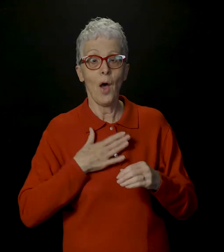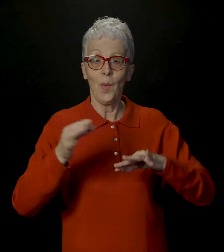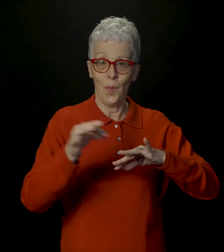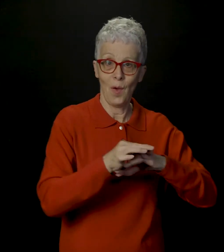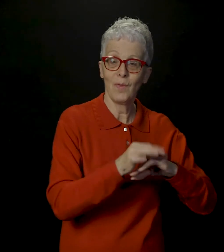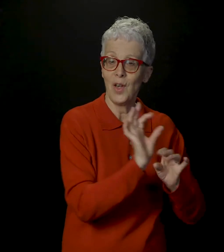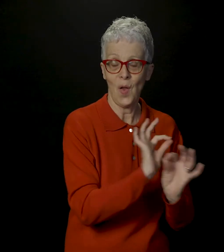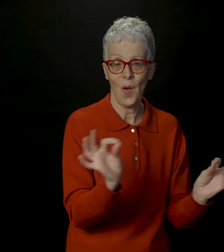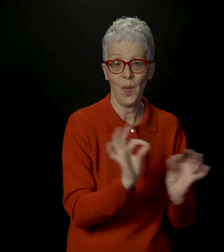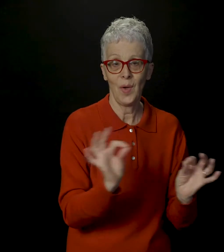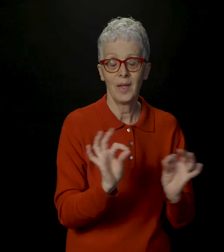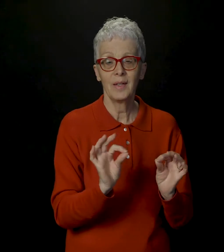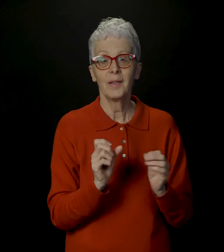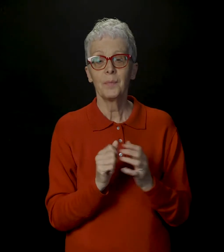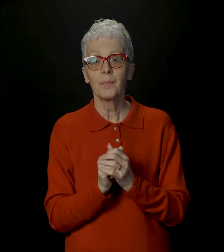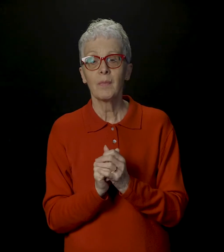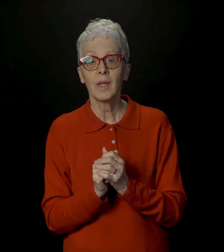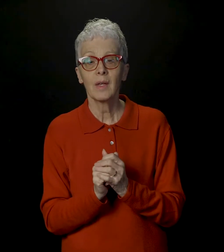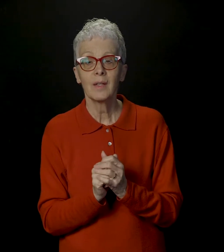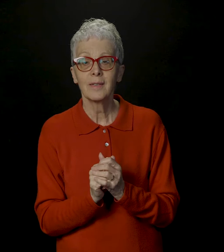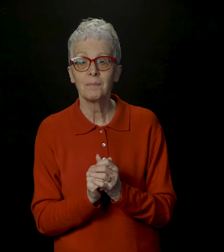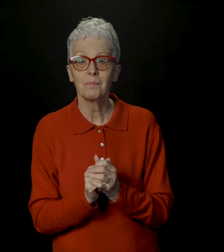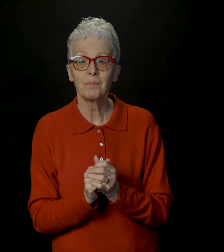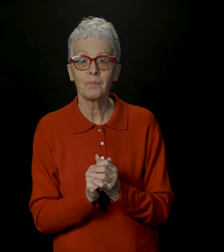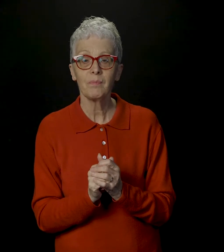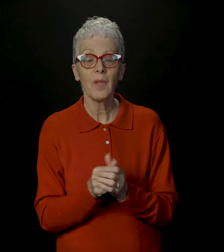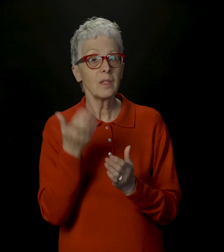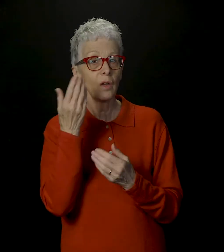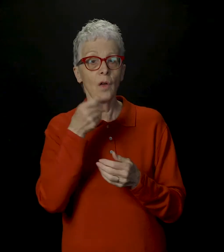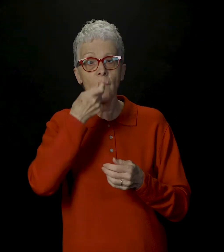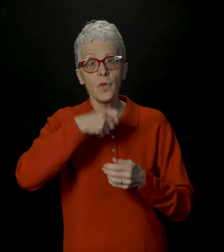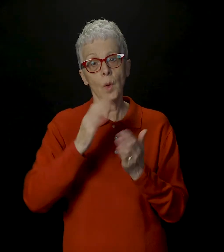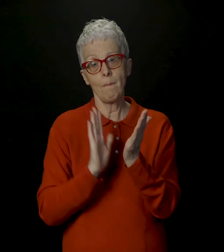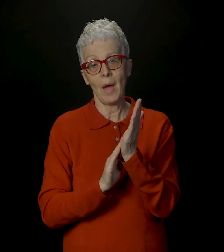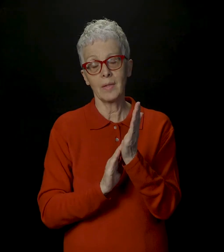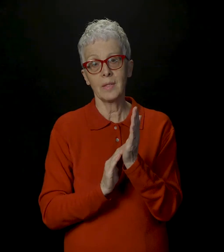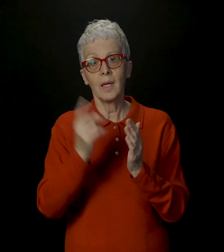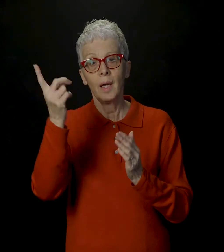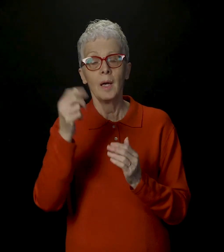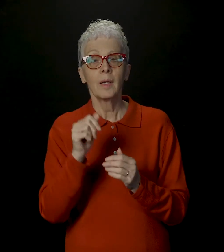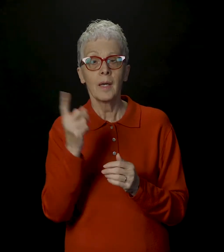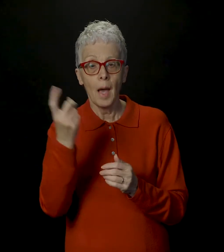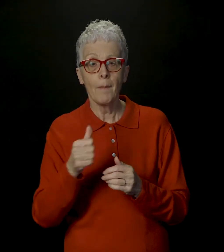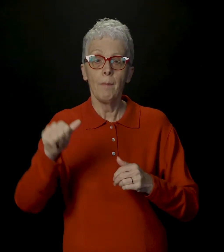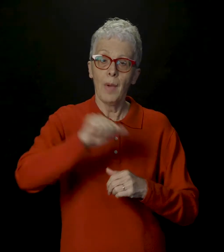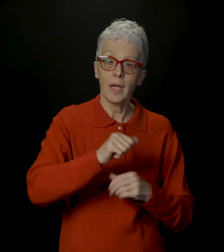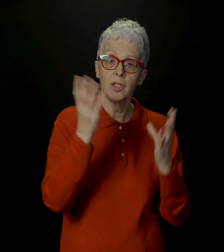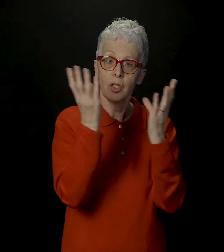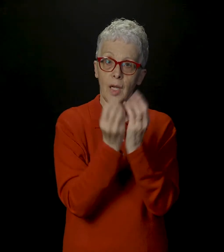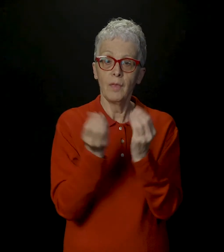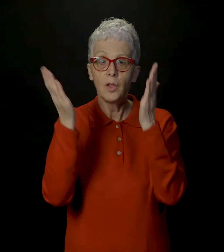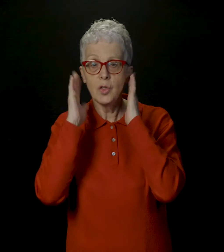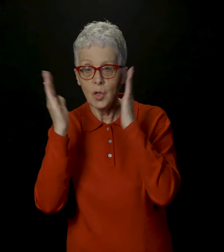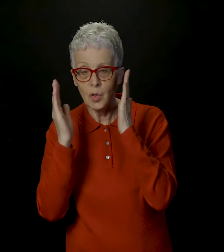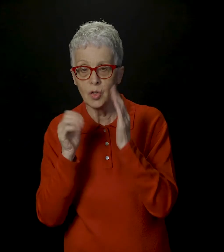wife Thanks for joining us today Look, over the past few months You know, since we came back together At